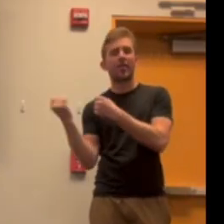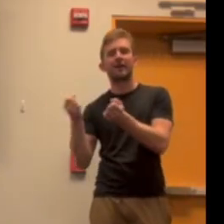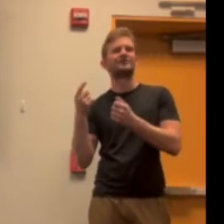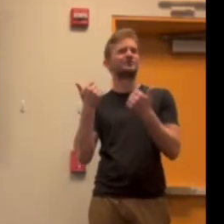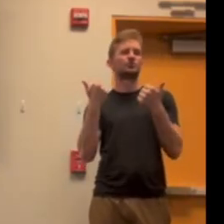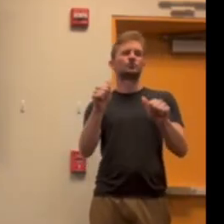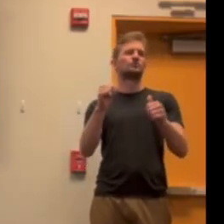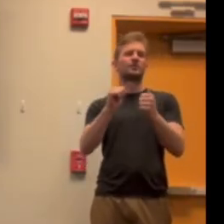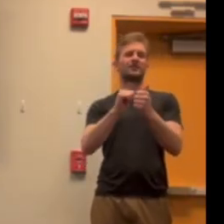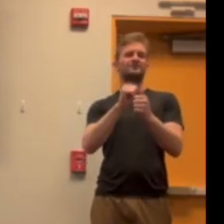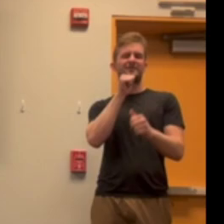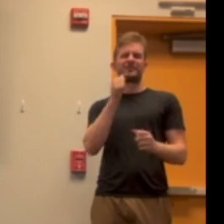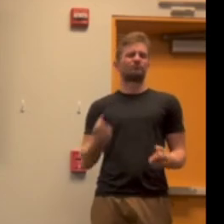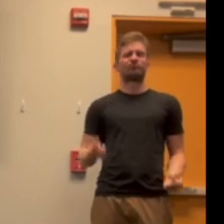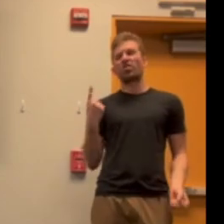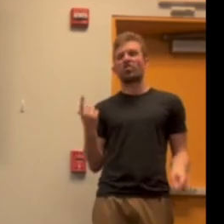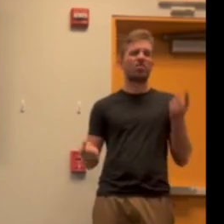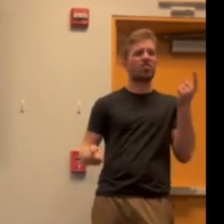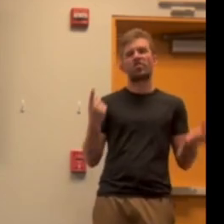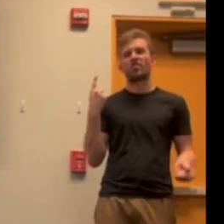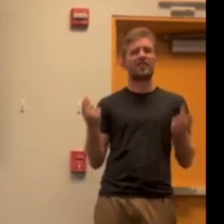on things you don't need. Don't get loans you don't need.